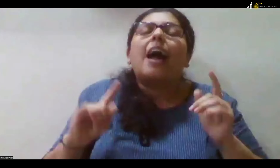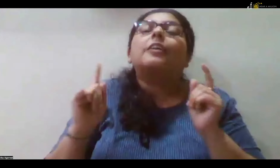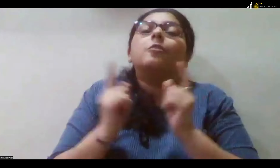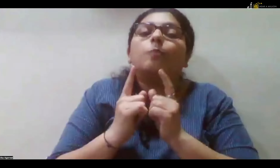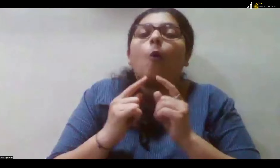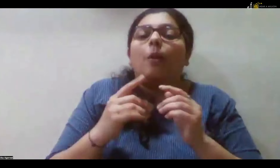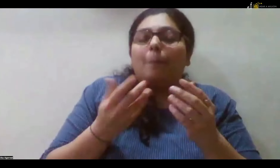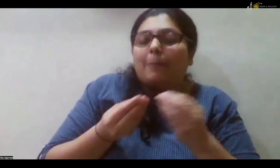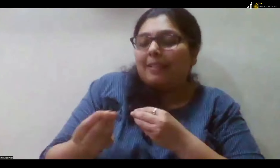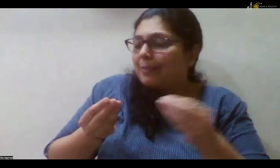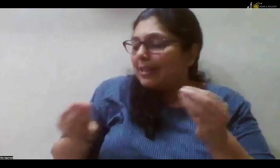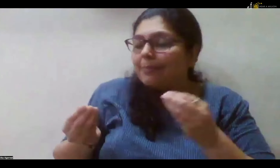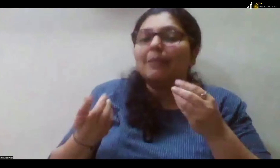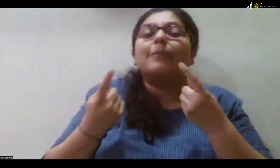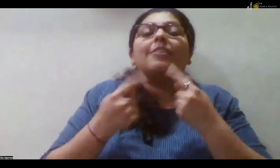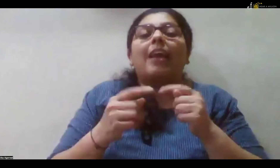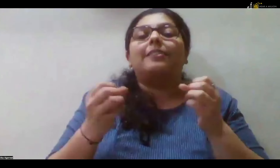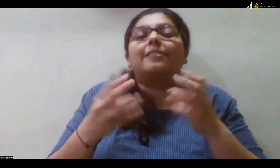many. We know about it.